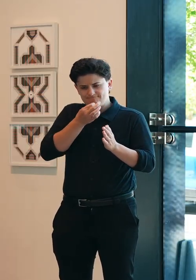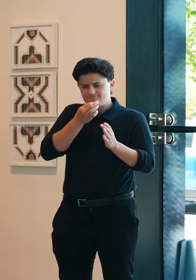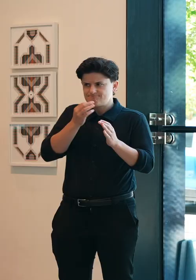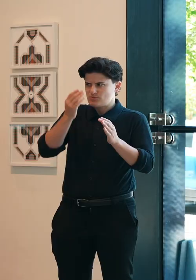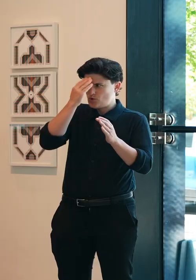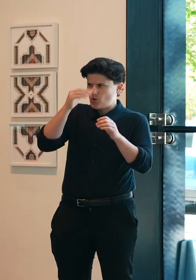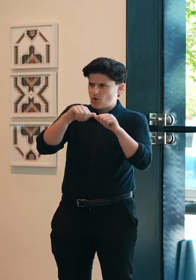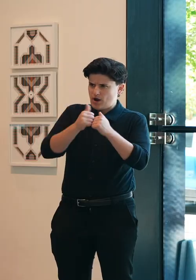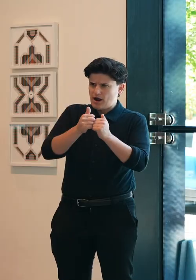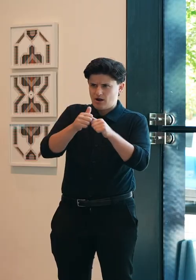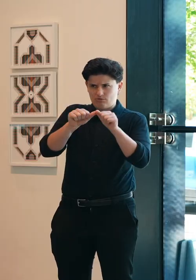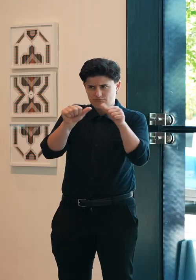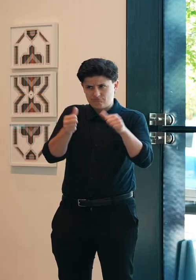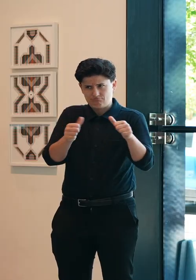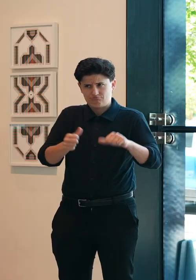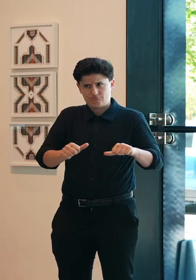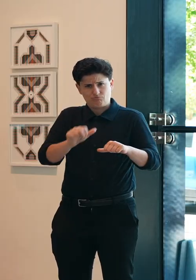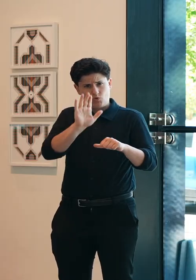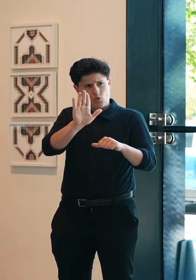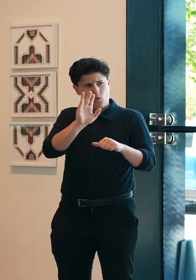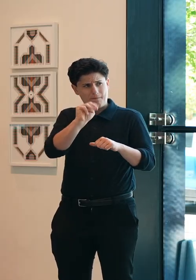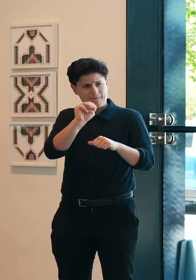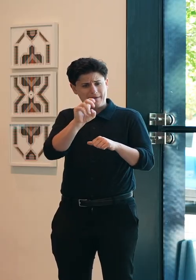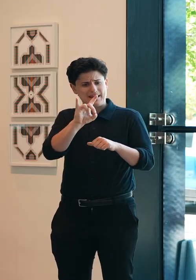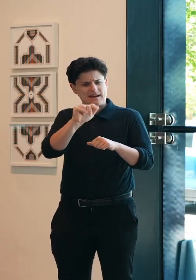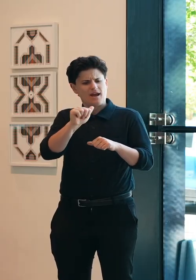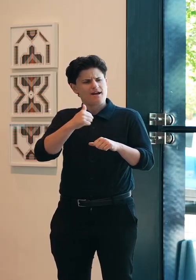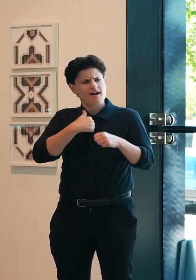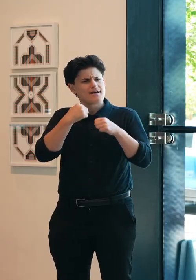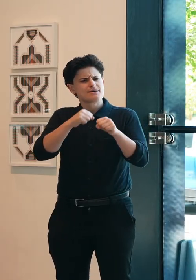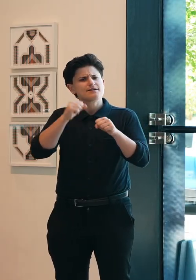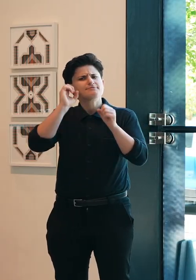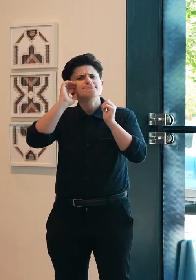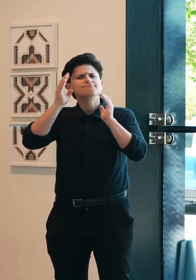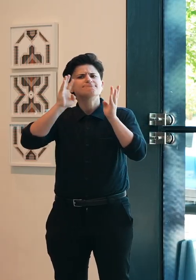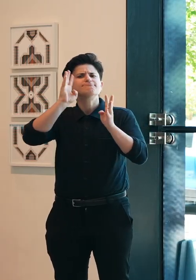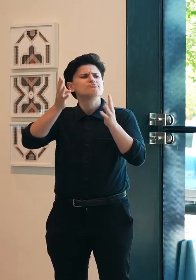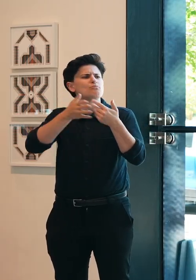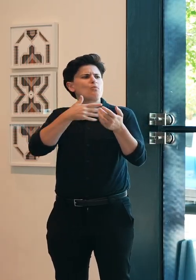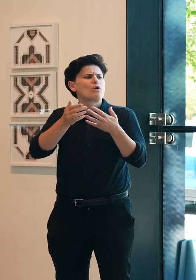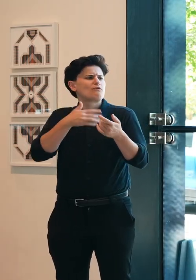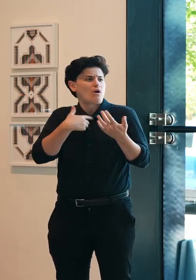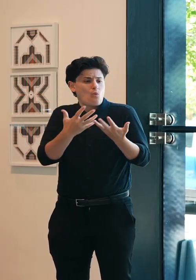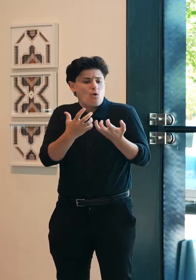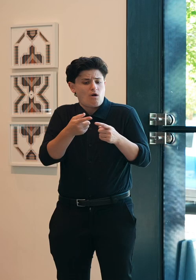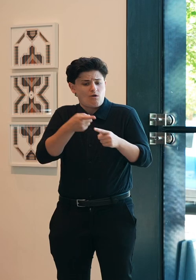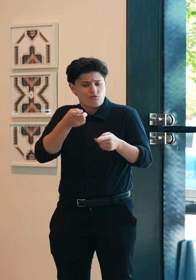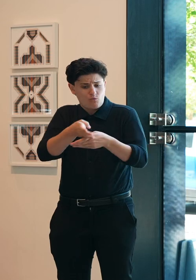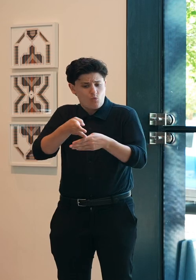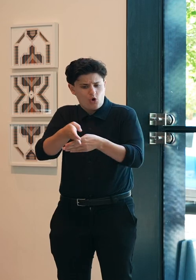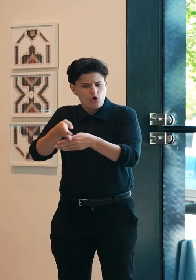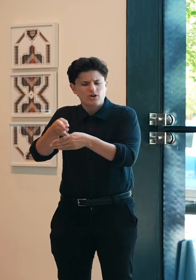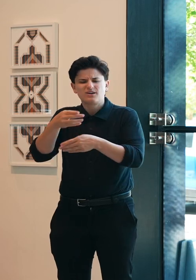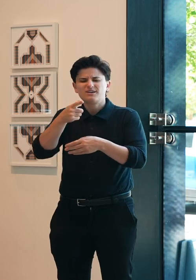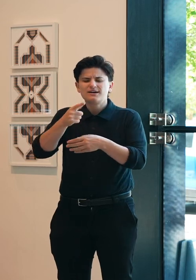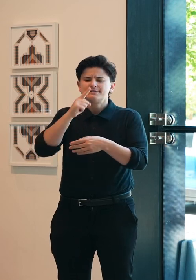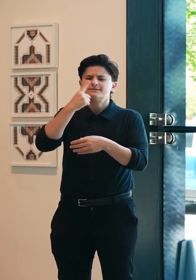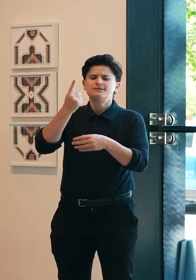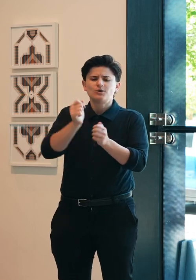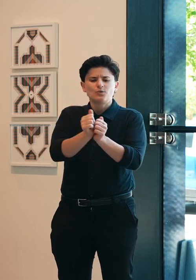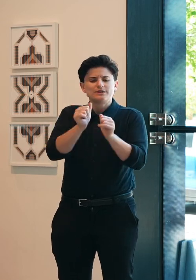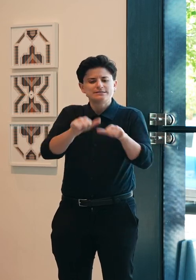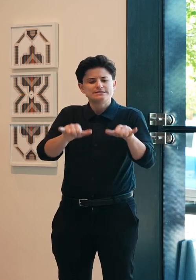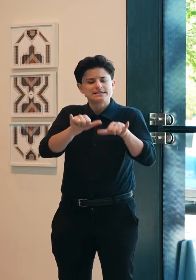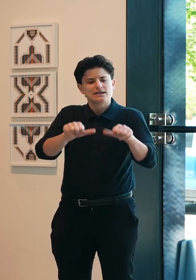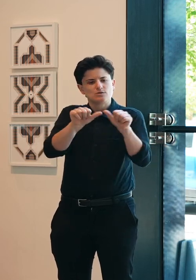make pretty much anything I want out of that. And you can only make so many bowls. And so that's kind